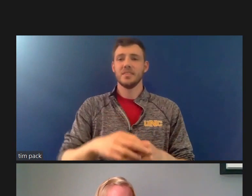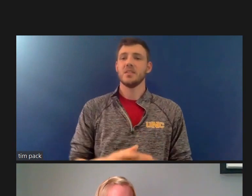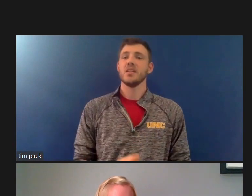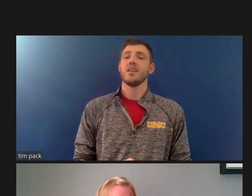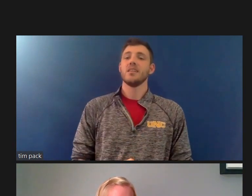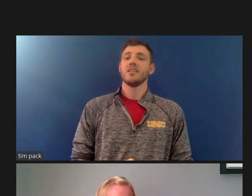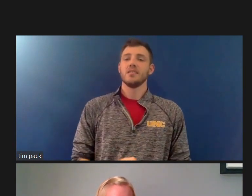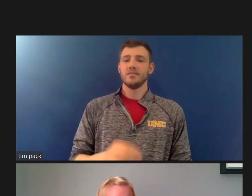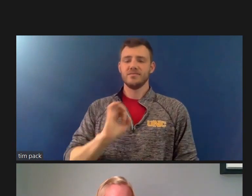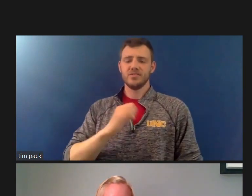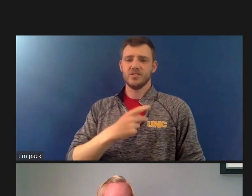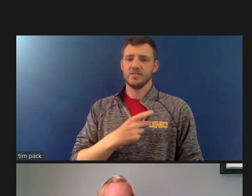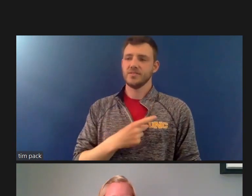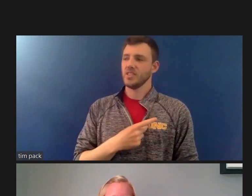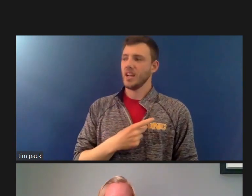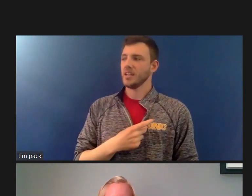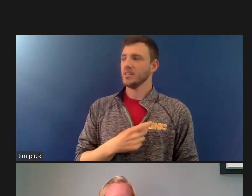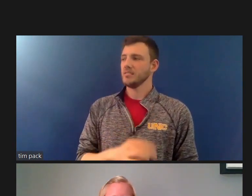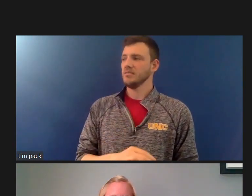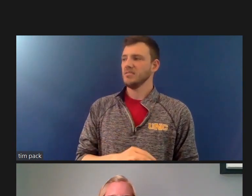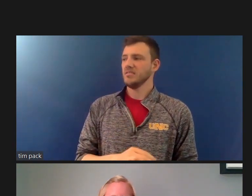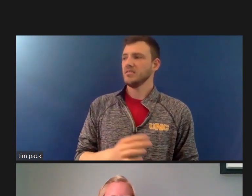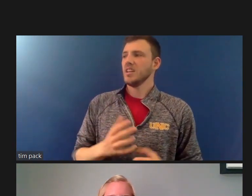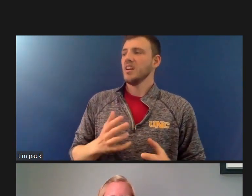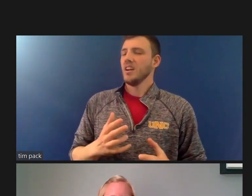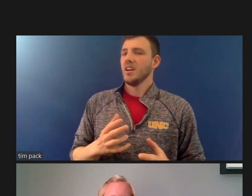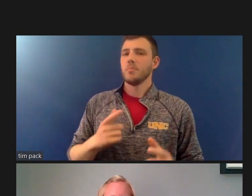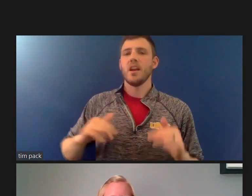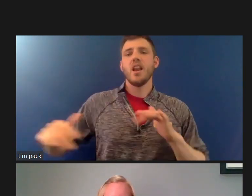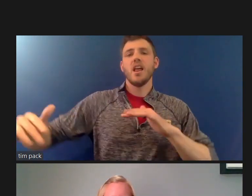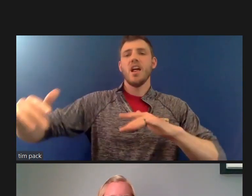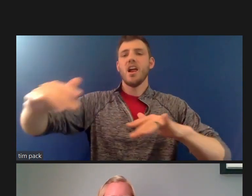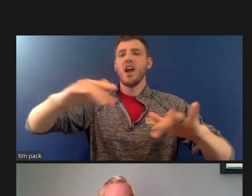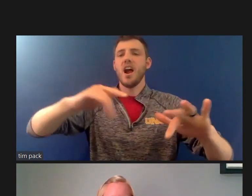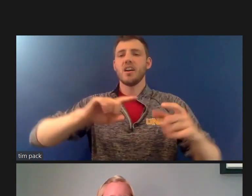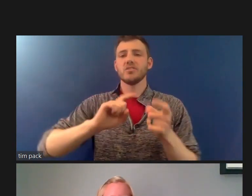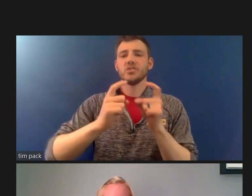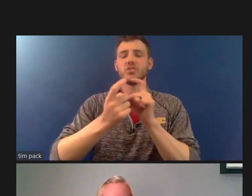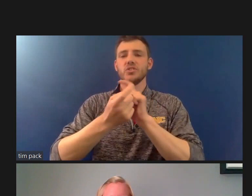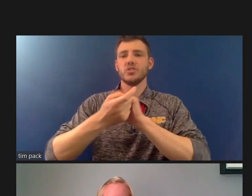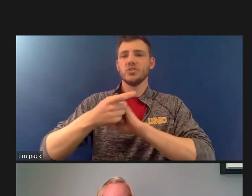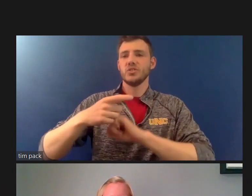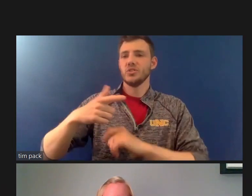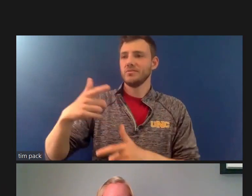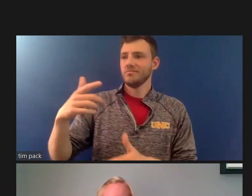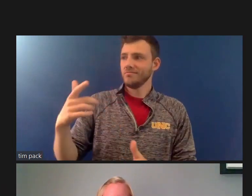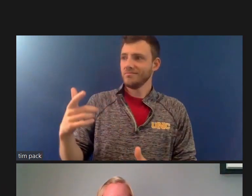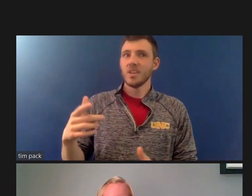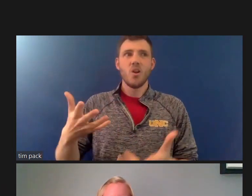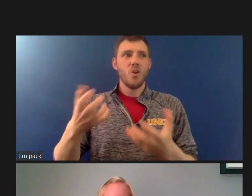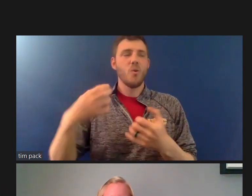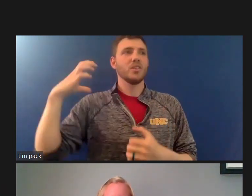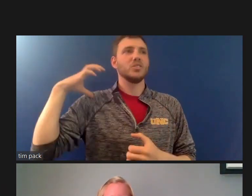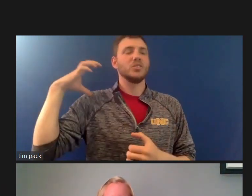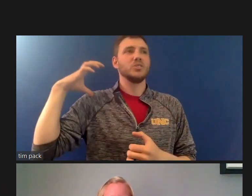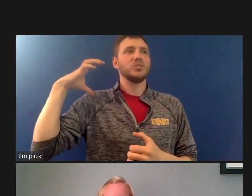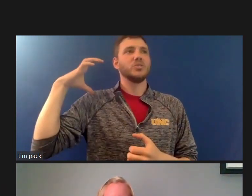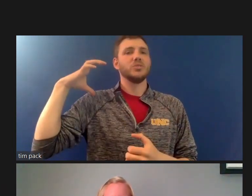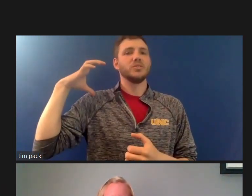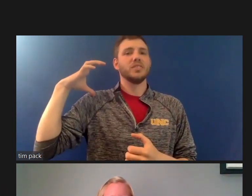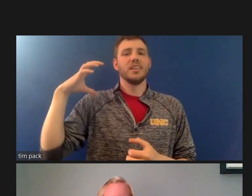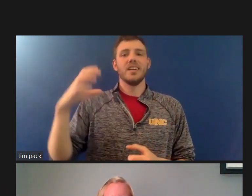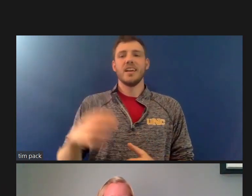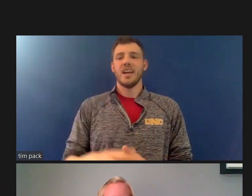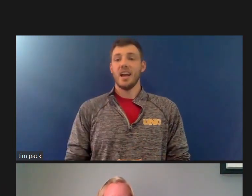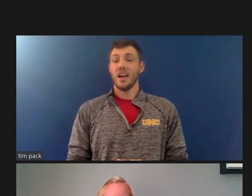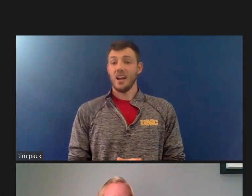Jack started to protest, but the clamor changed from the general wish for a chief to an election by a claim of Ralph himself.